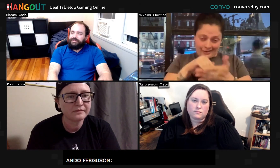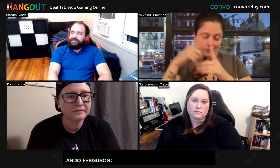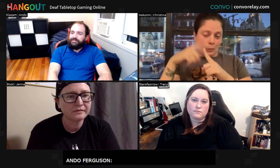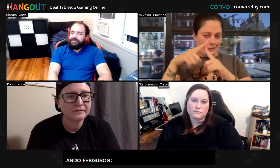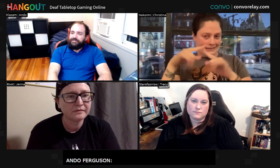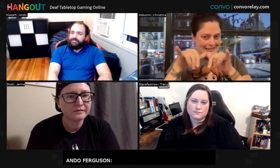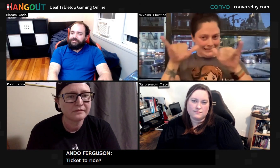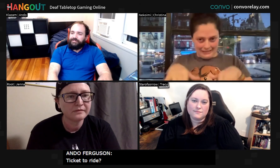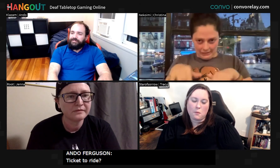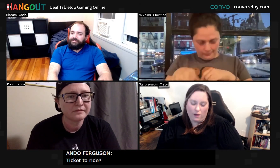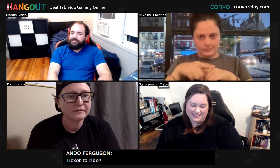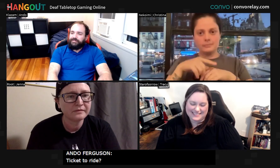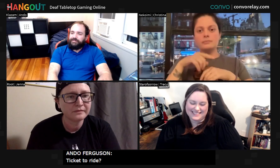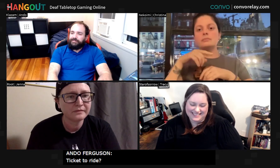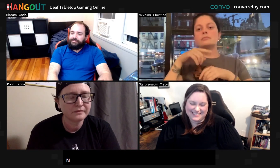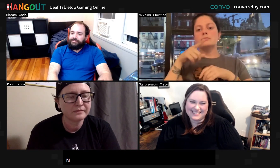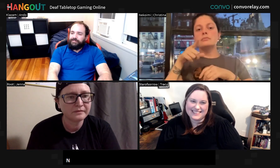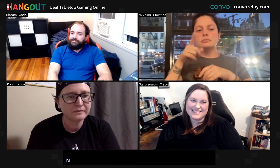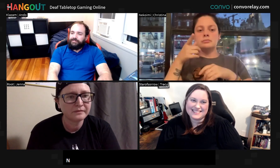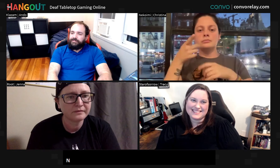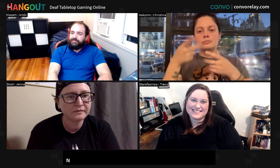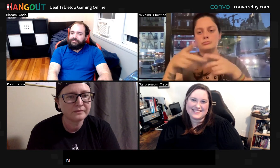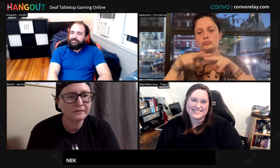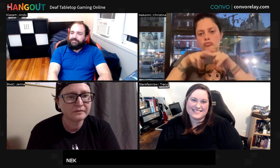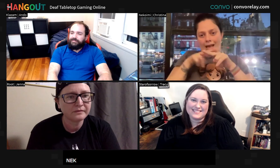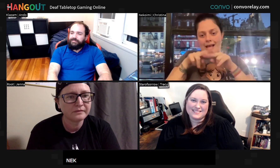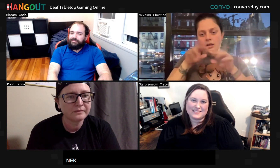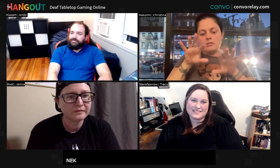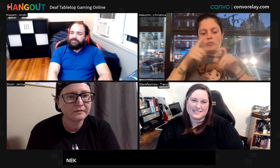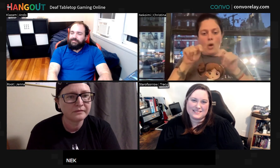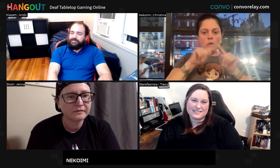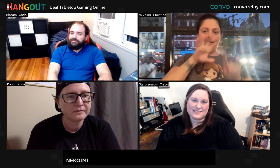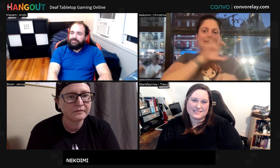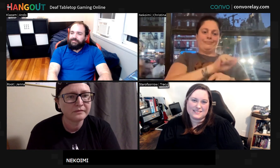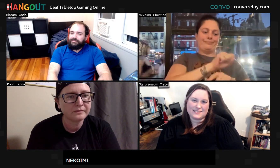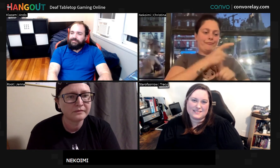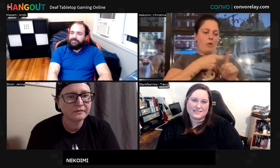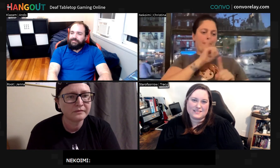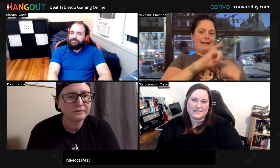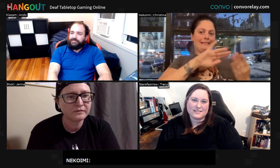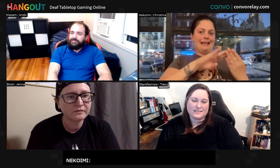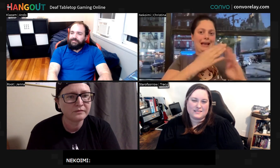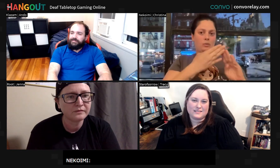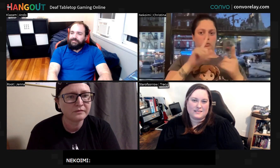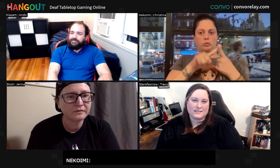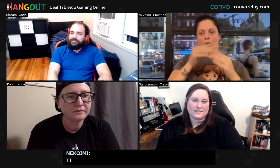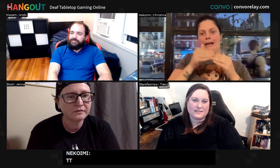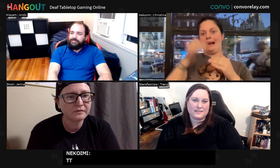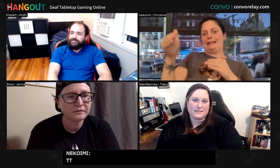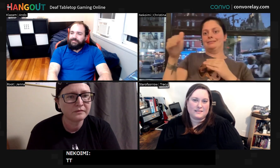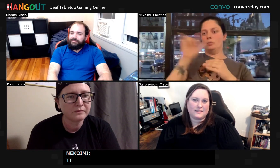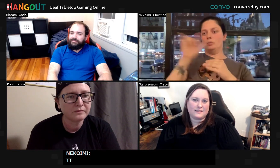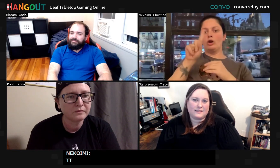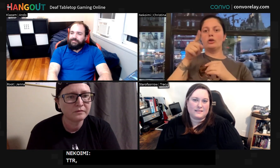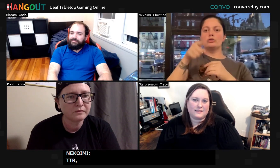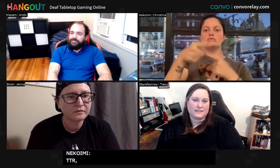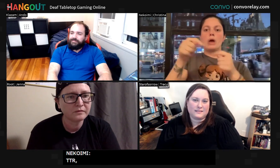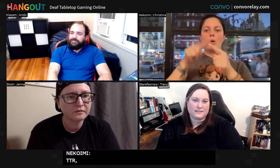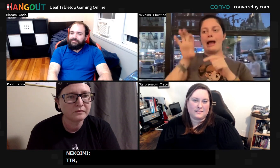Now, again, that is a point system as well. You have the train and you try to go from this town